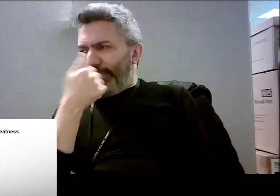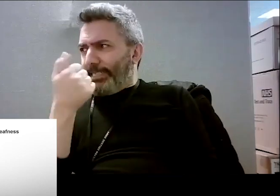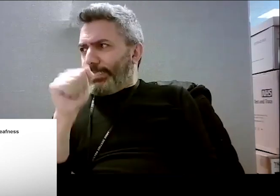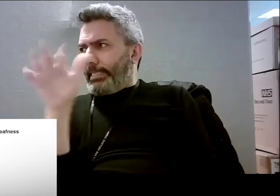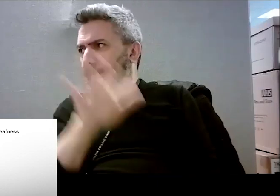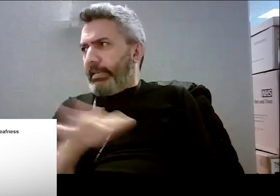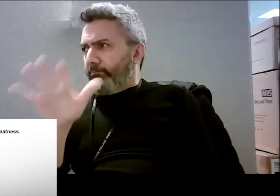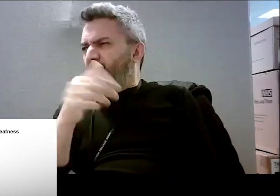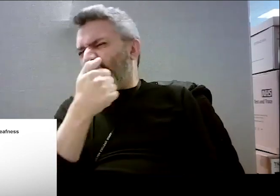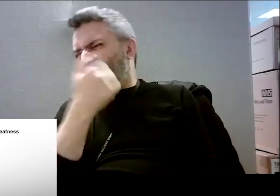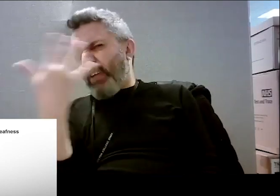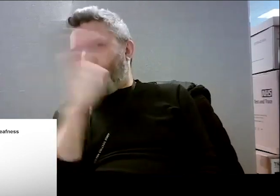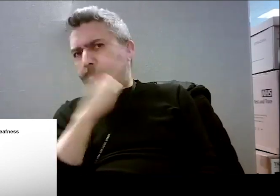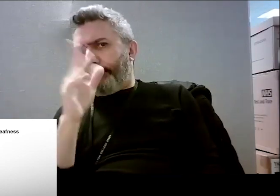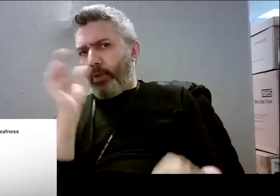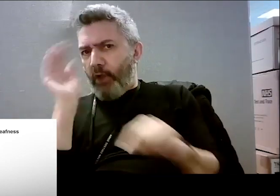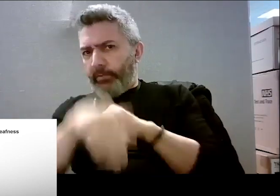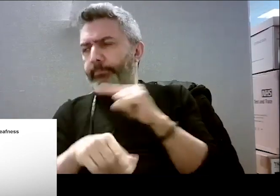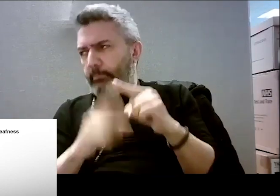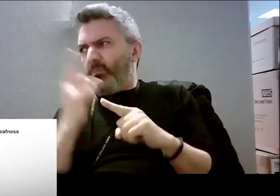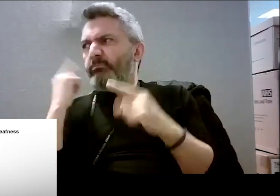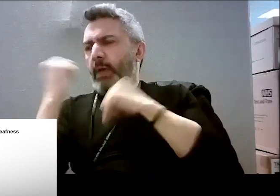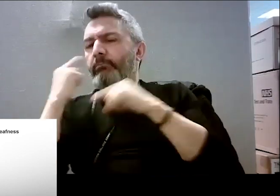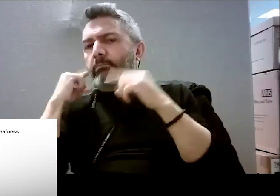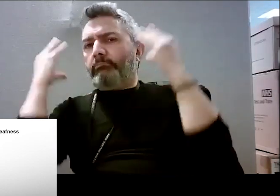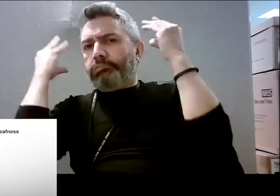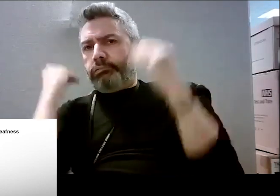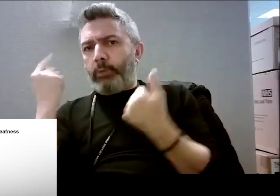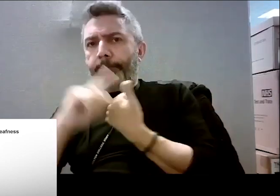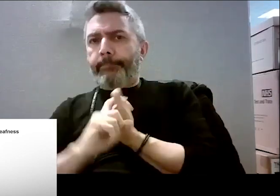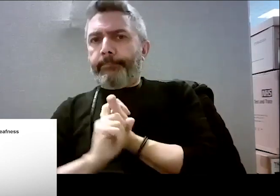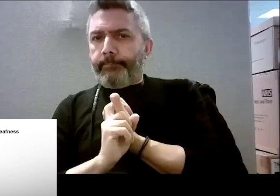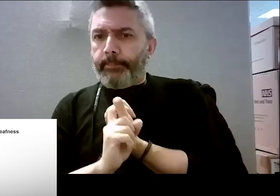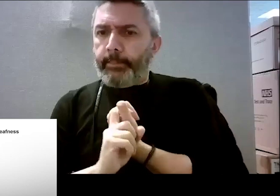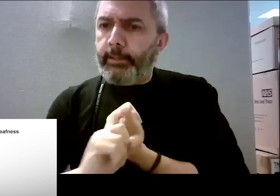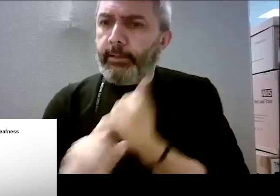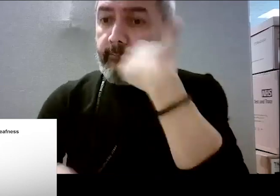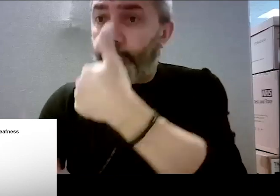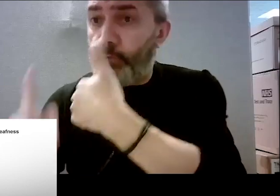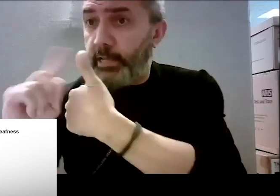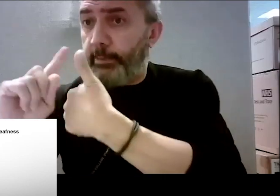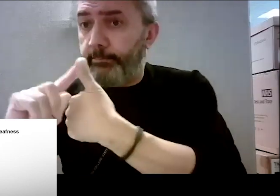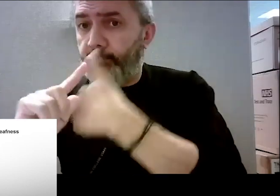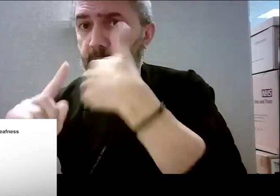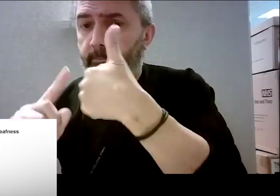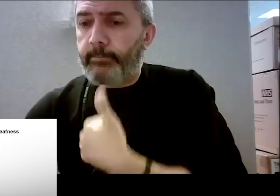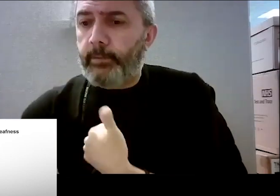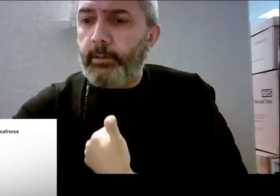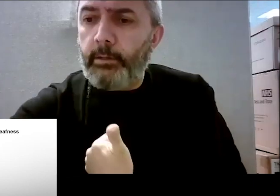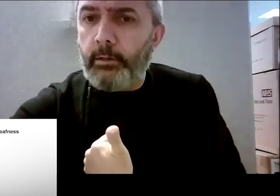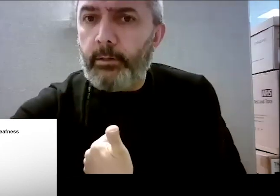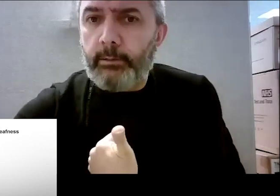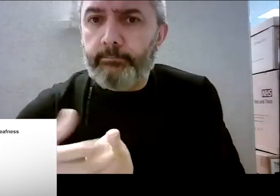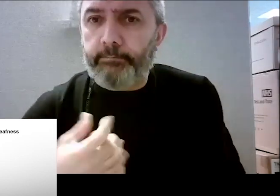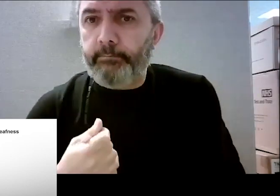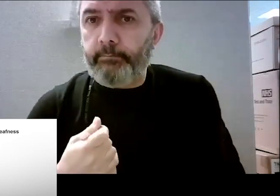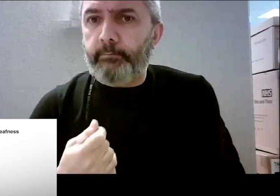Most people over 60 probably will start losing their hearing at some point. So that's the biggest category,